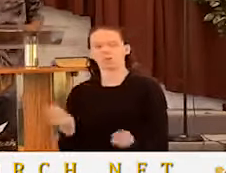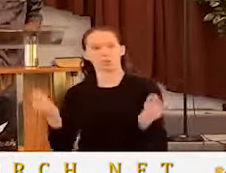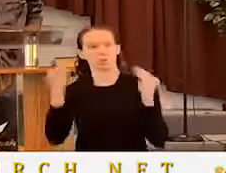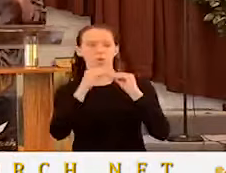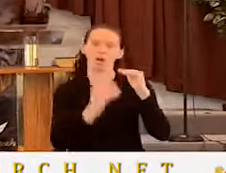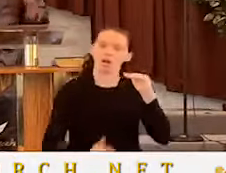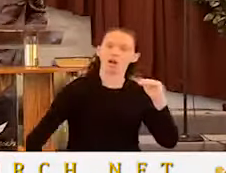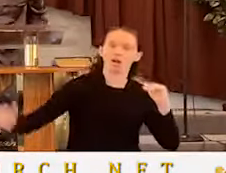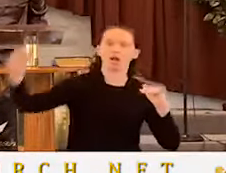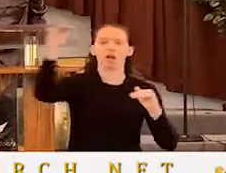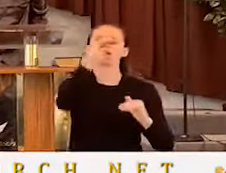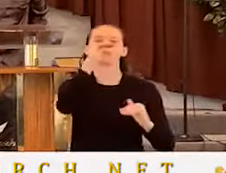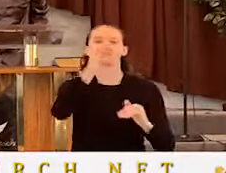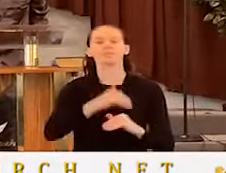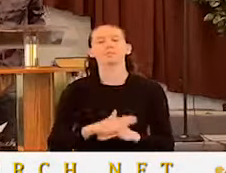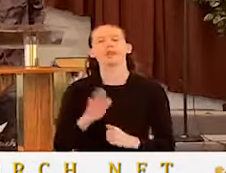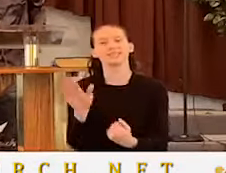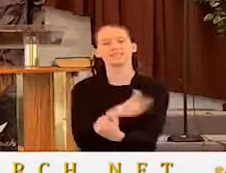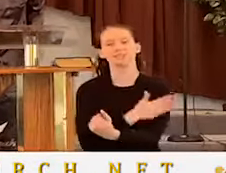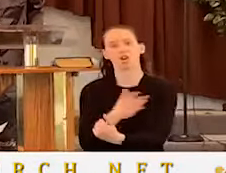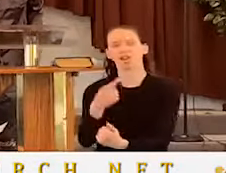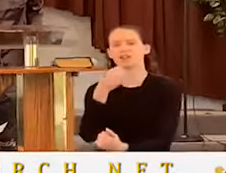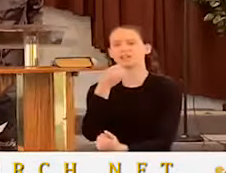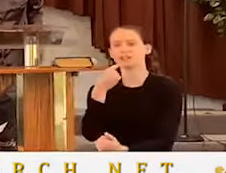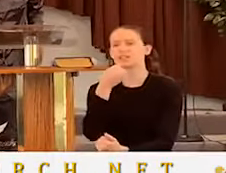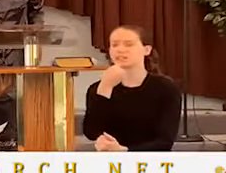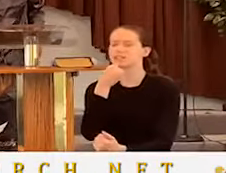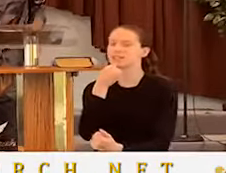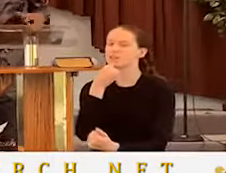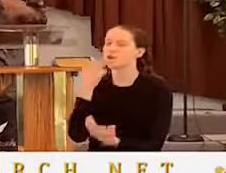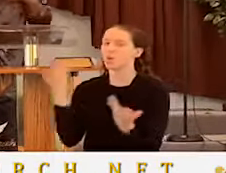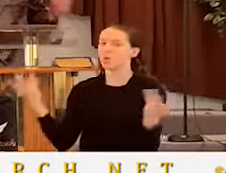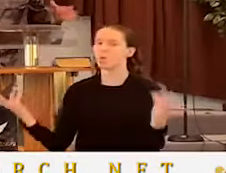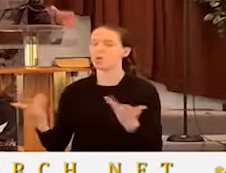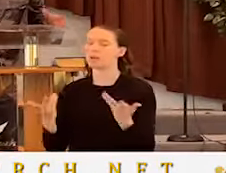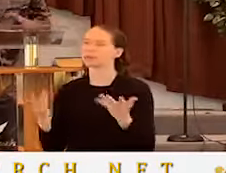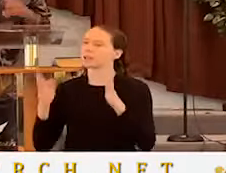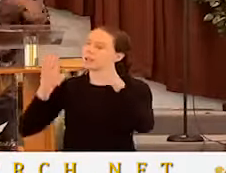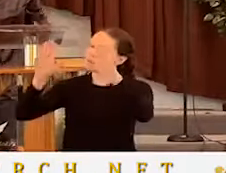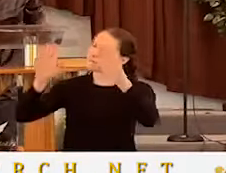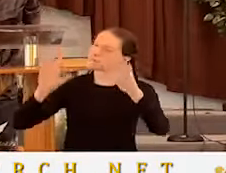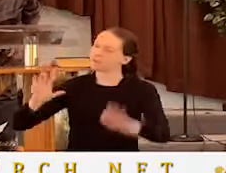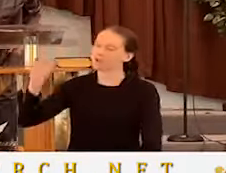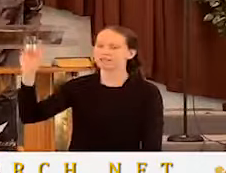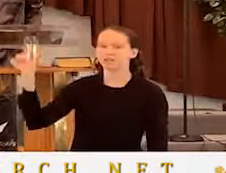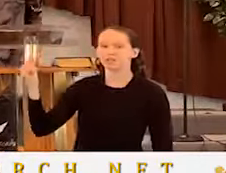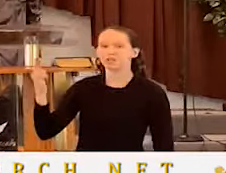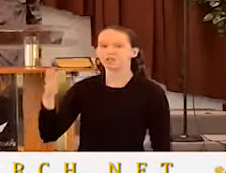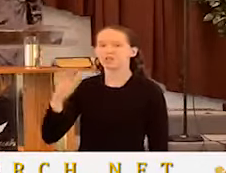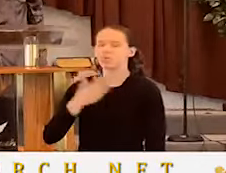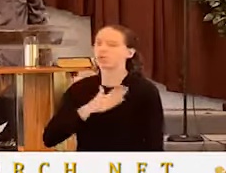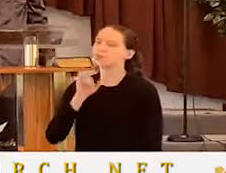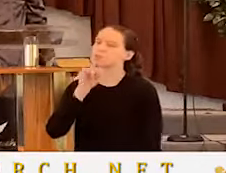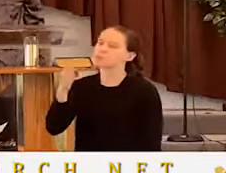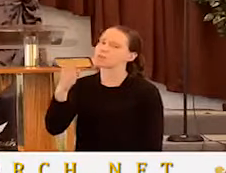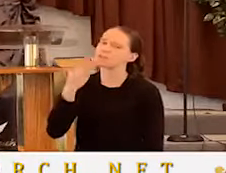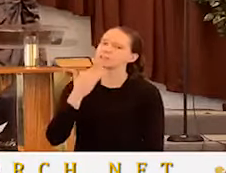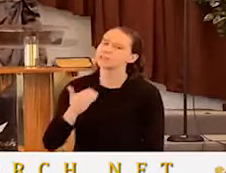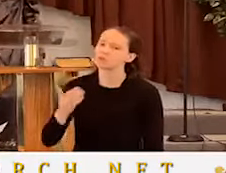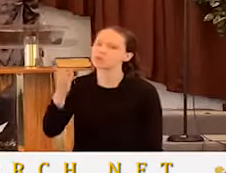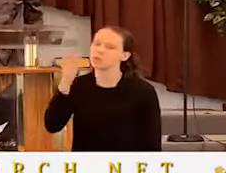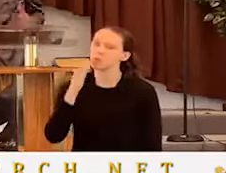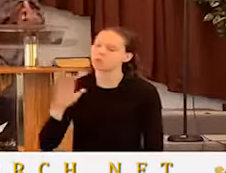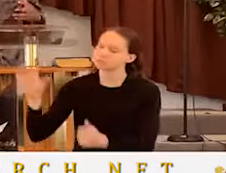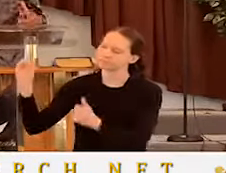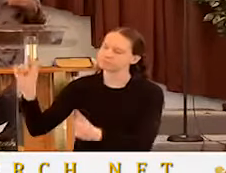abound. Alright, the songwriter picked it up and said, amazing grace, how sweet the